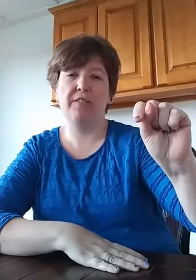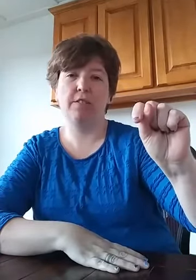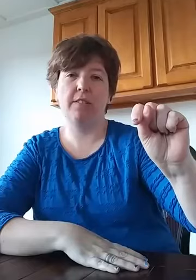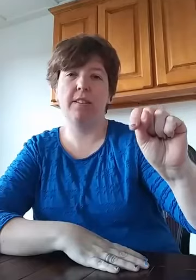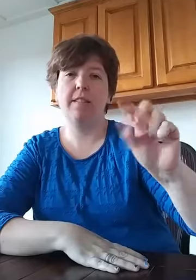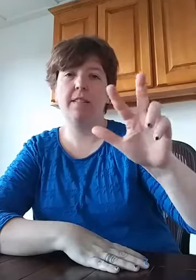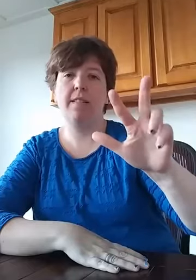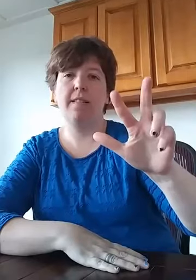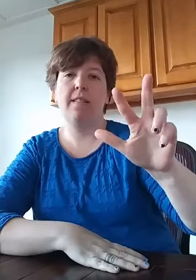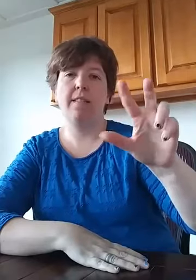31st,